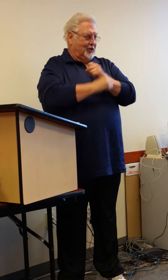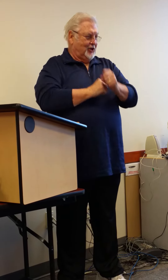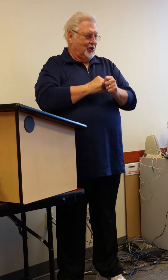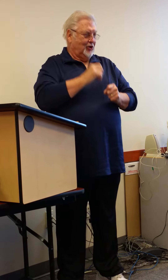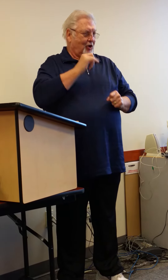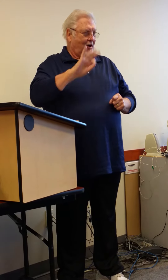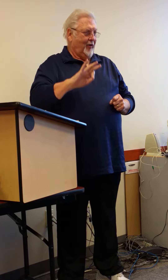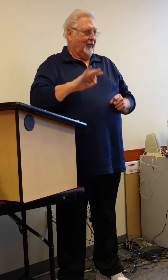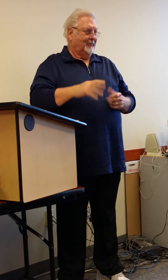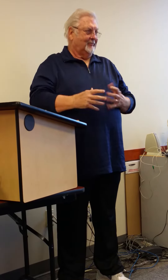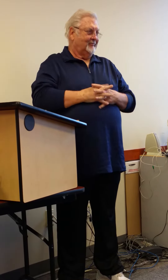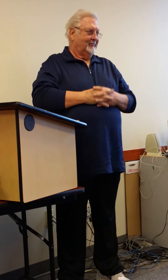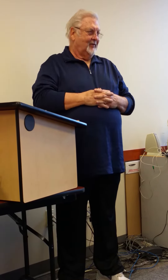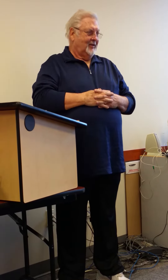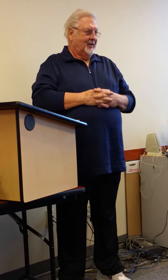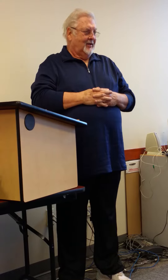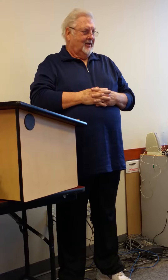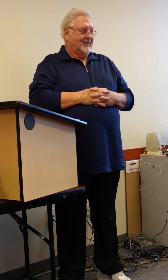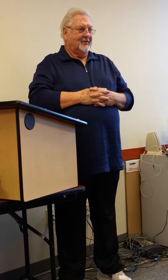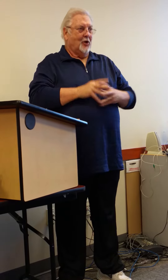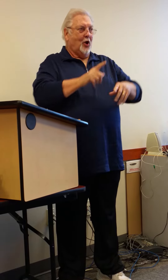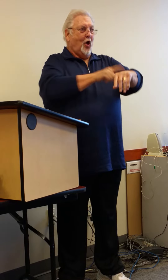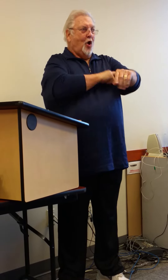After years and years and years of,